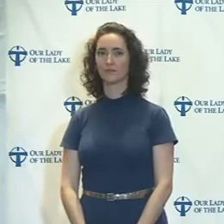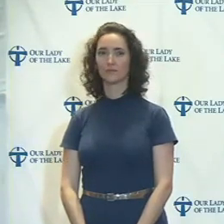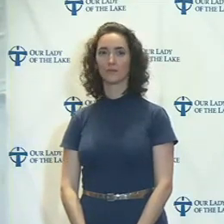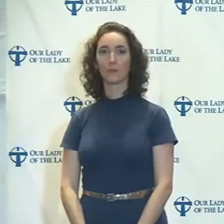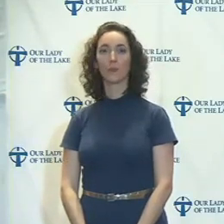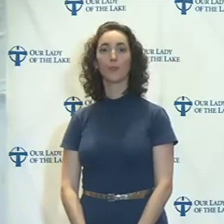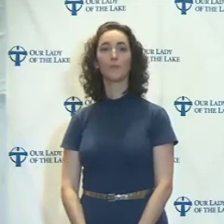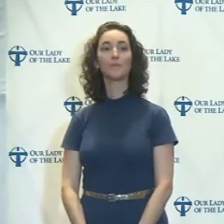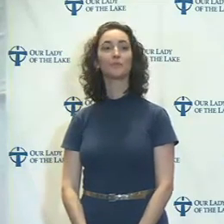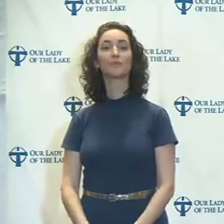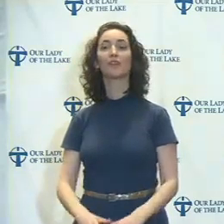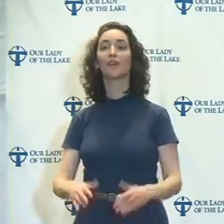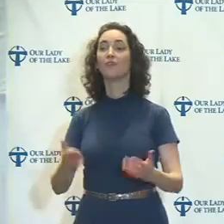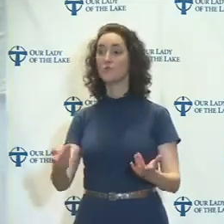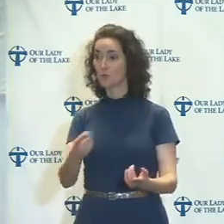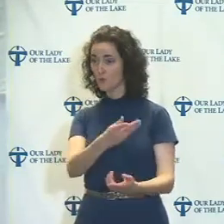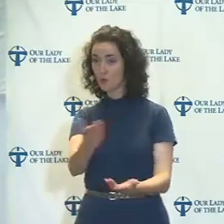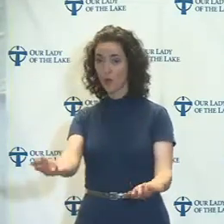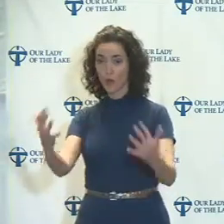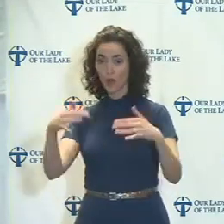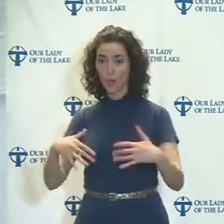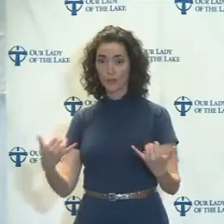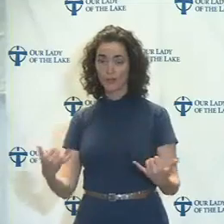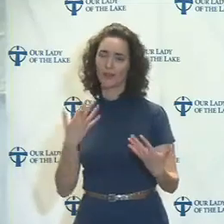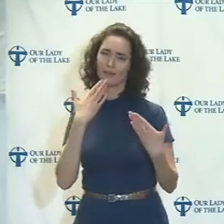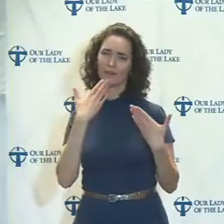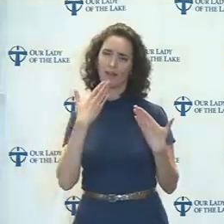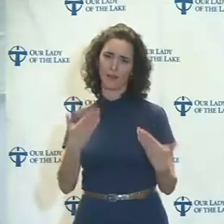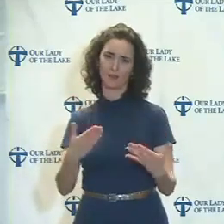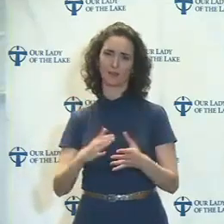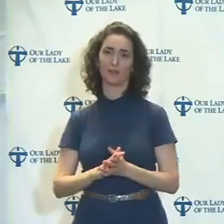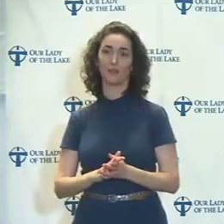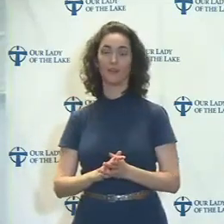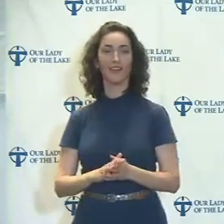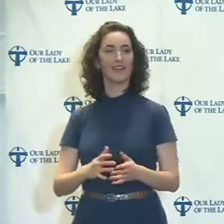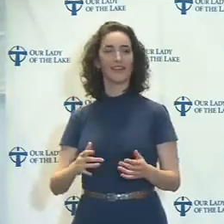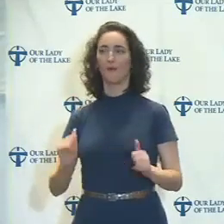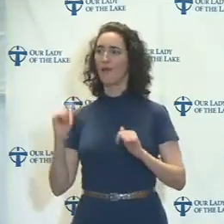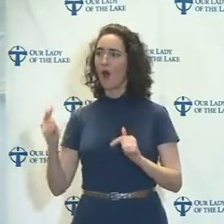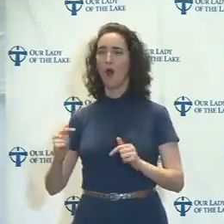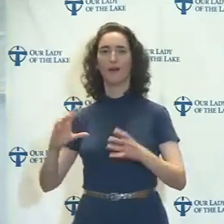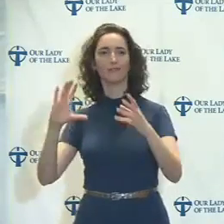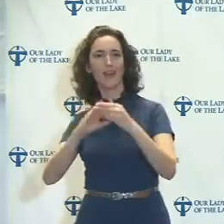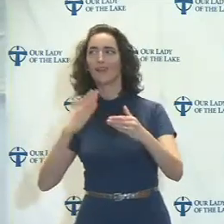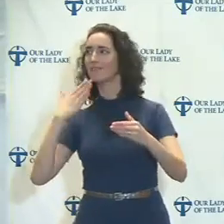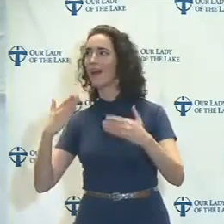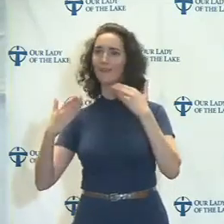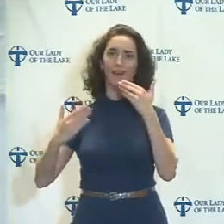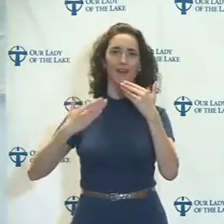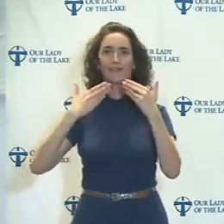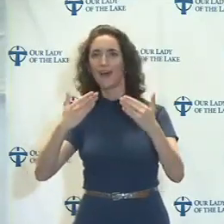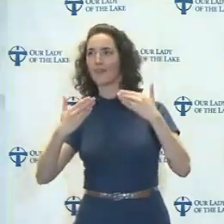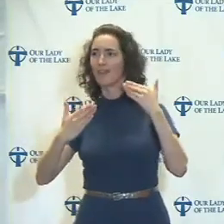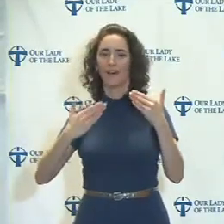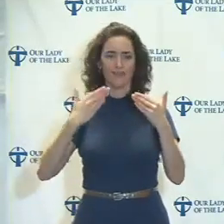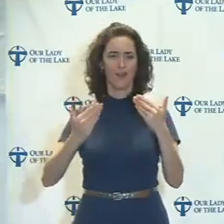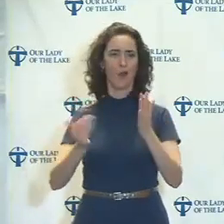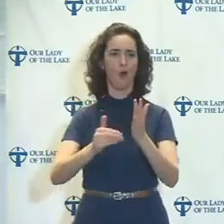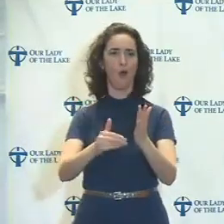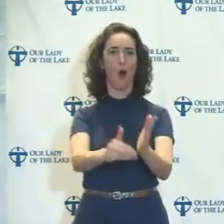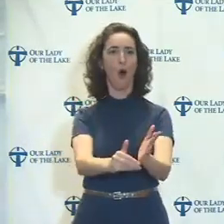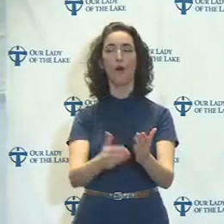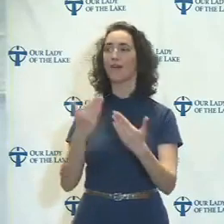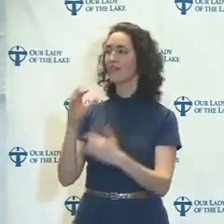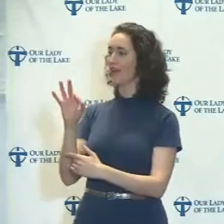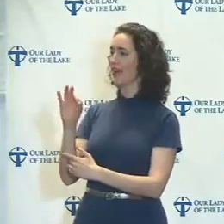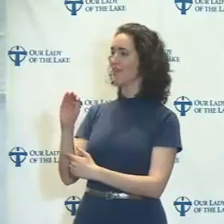Well, thank you all for coming out today, and it's a gratitude fest, I believe. Thanking Our Lady of the Lake,